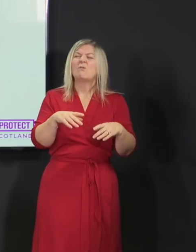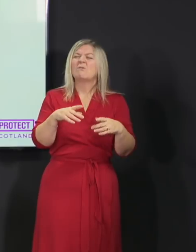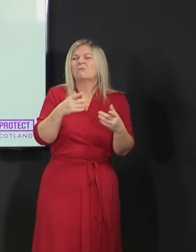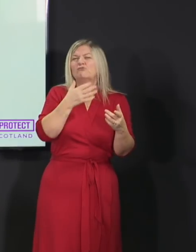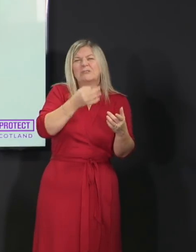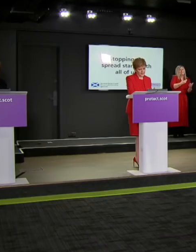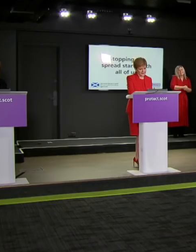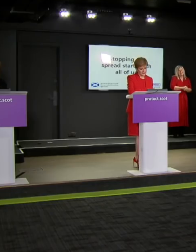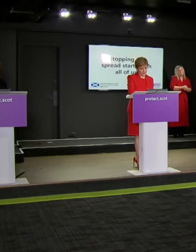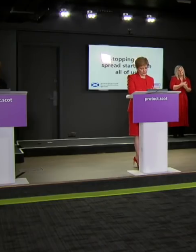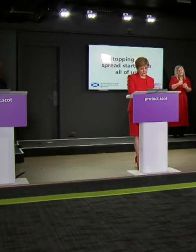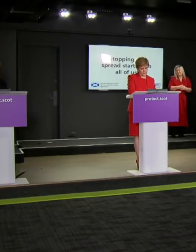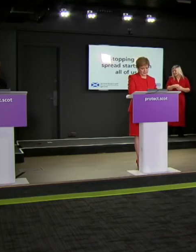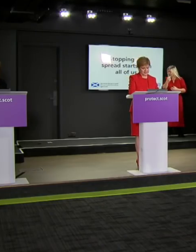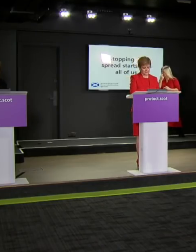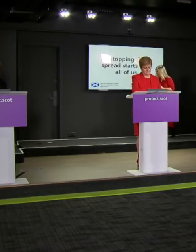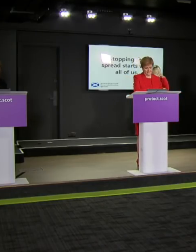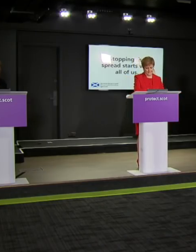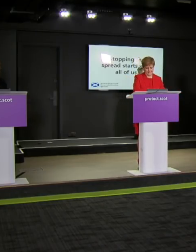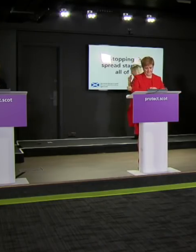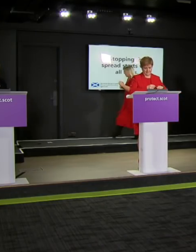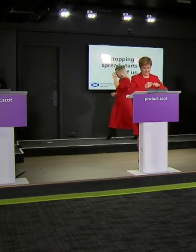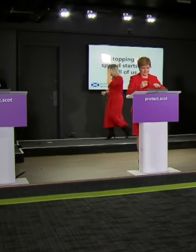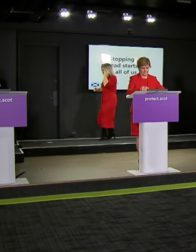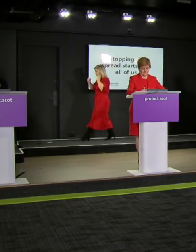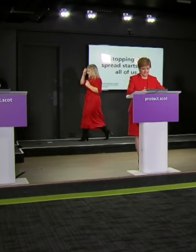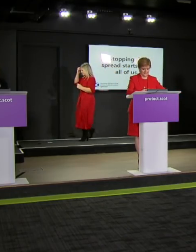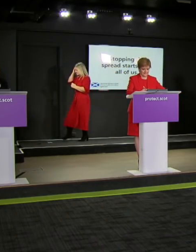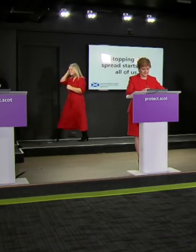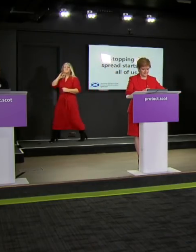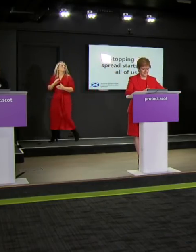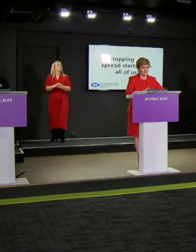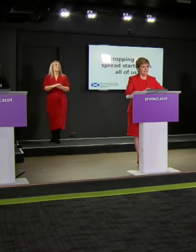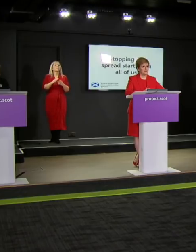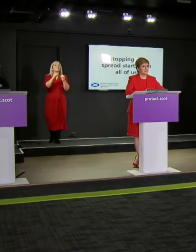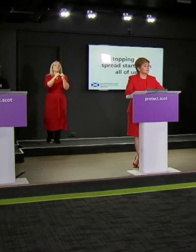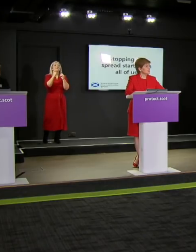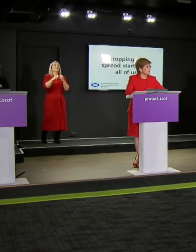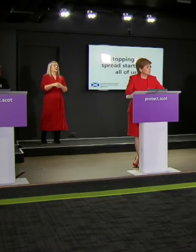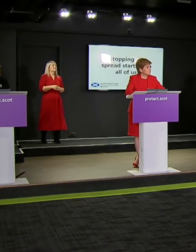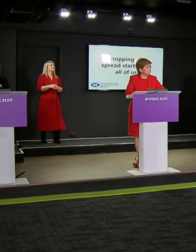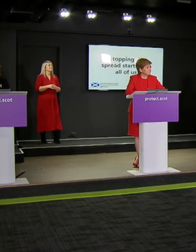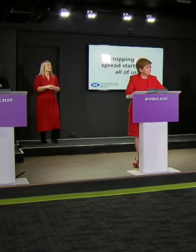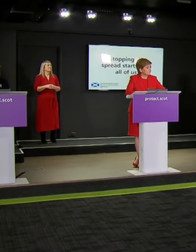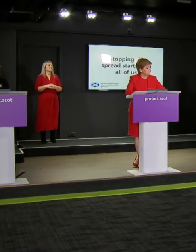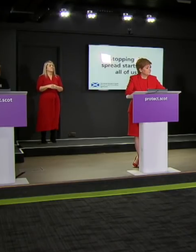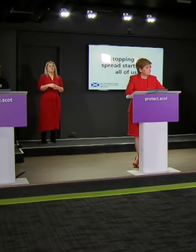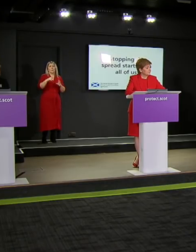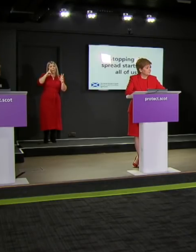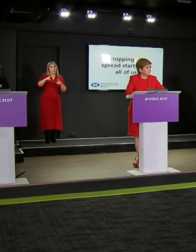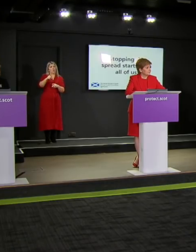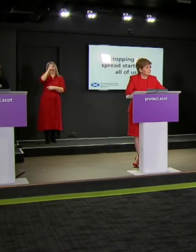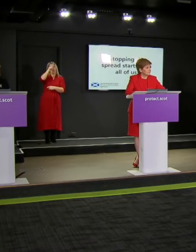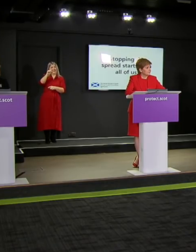love. Graham Stewart from the BBC. First Minister, when you look at the situation in Germany, when you